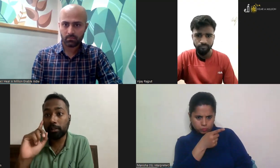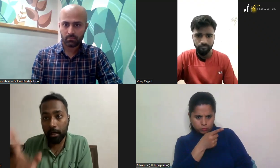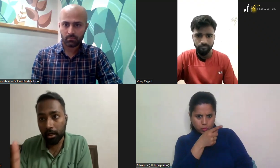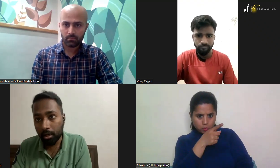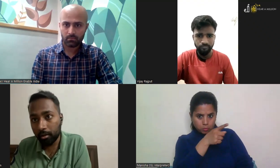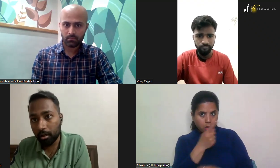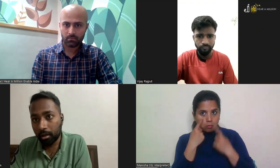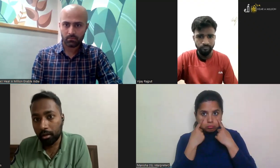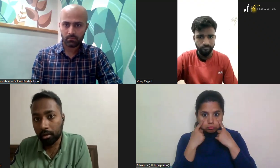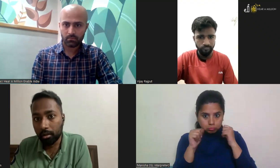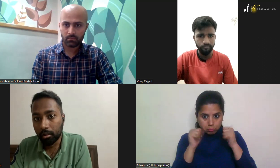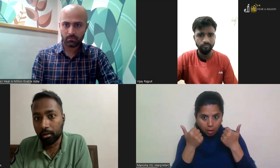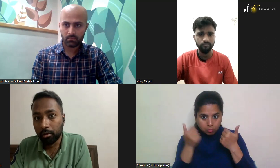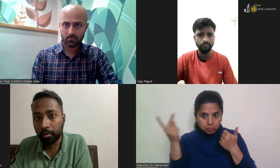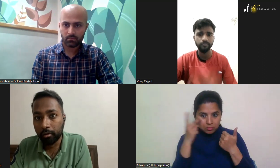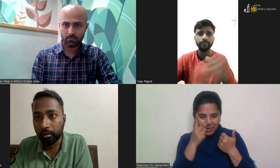to see.